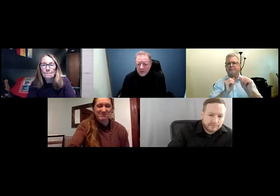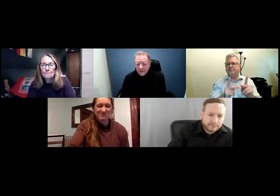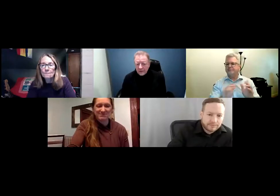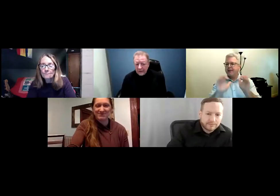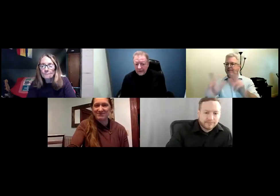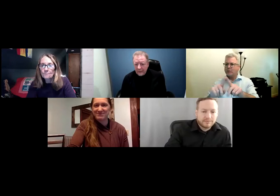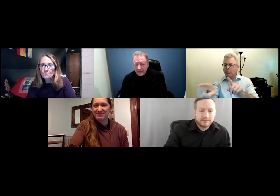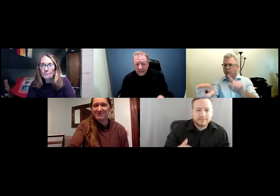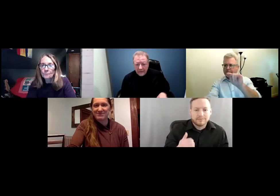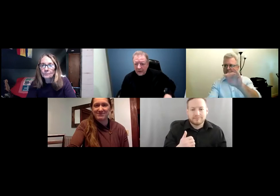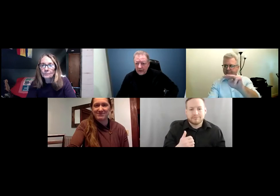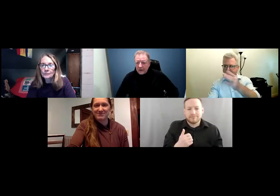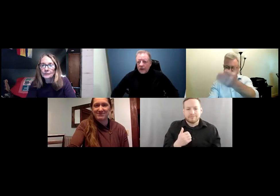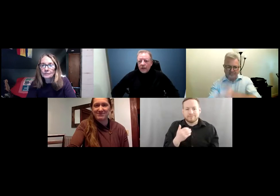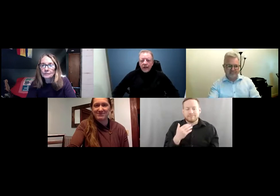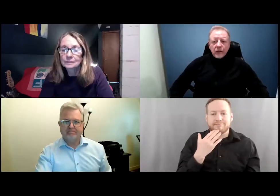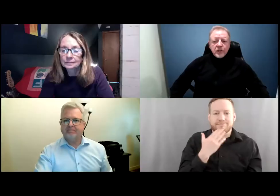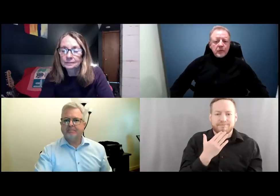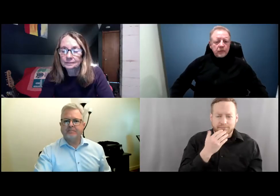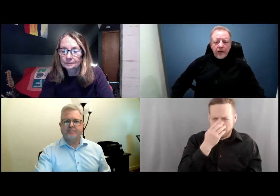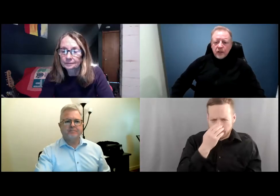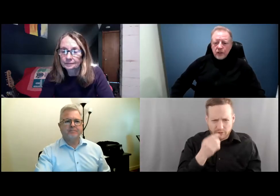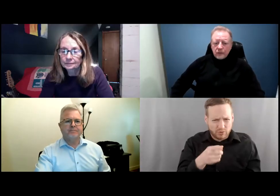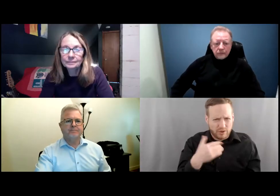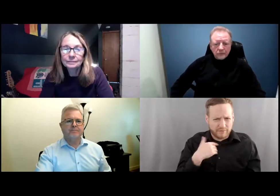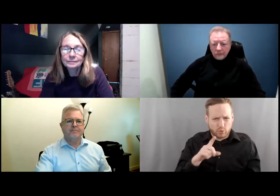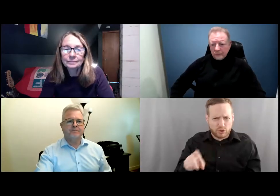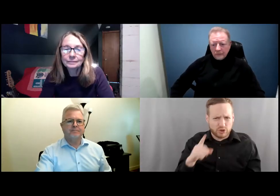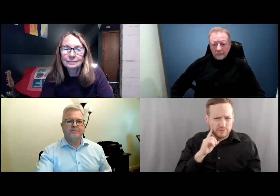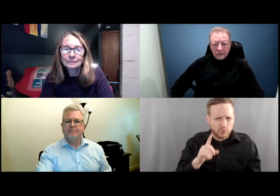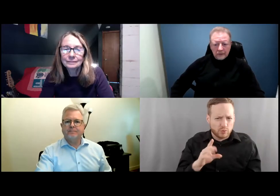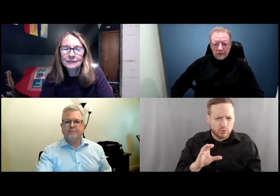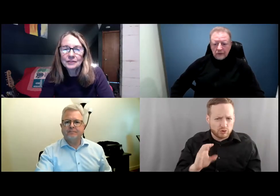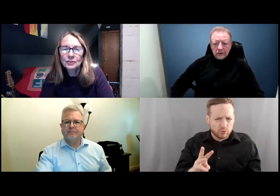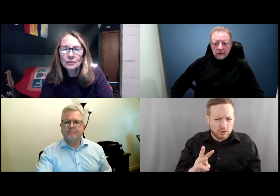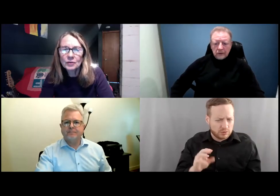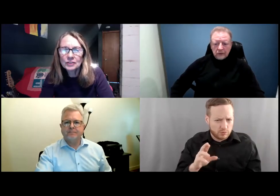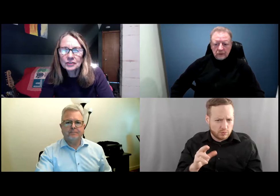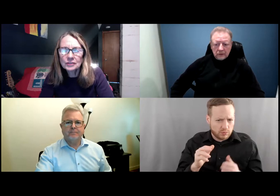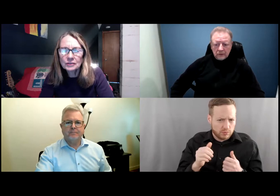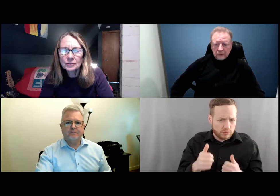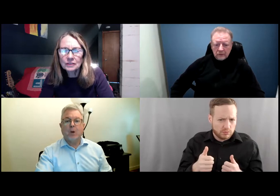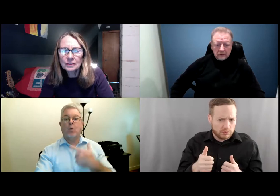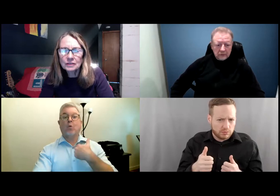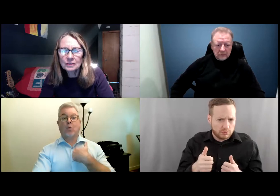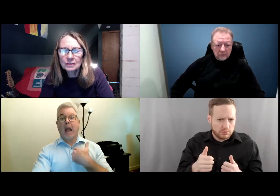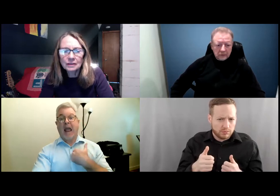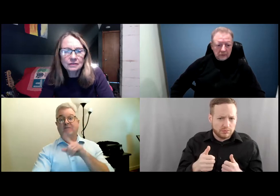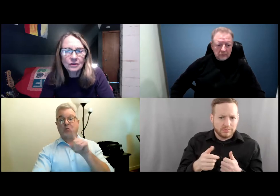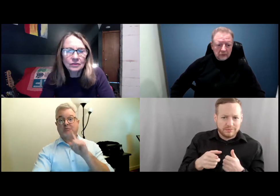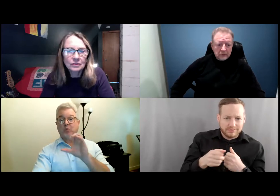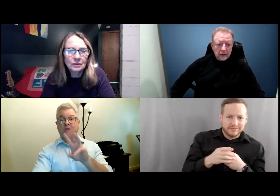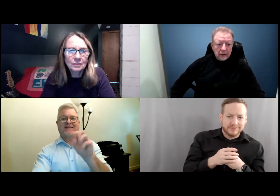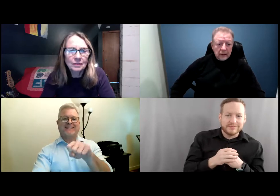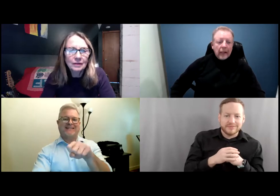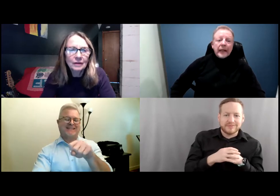was difficult even for myself at first. Now, Tim, back to you. Did you have a question, Christine? I saw